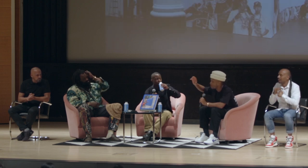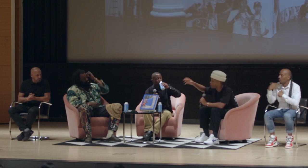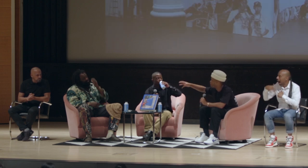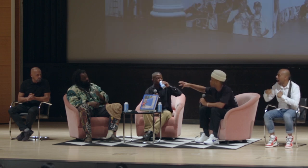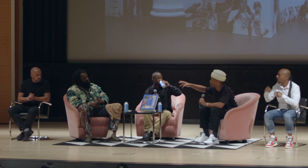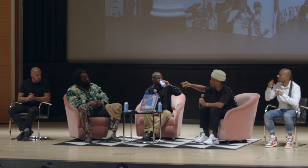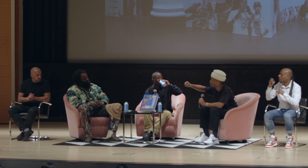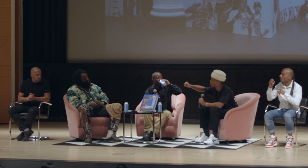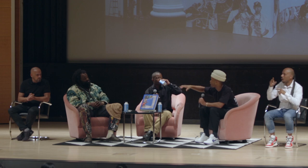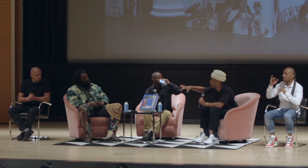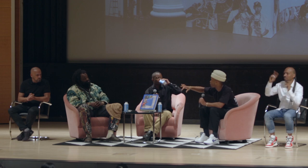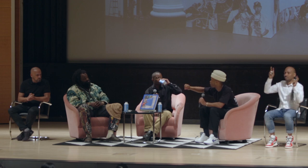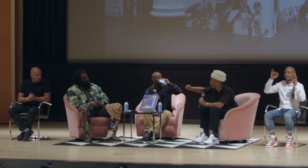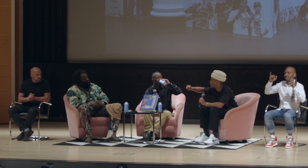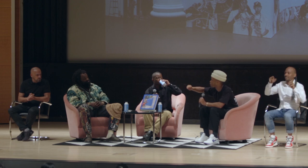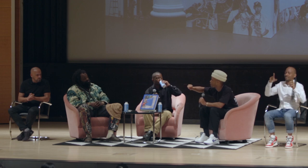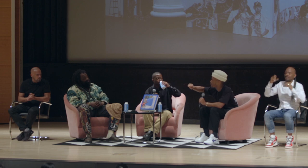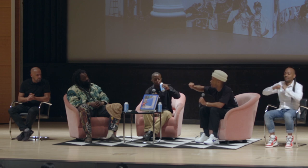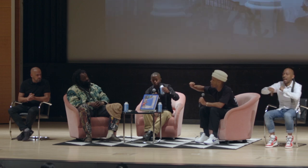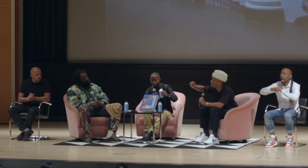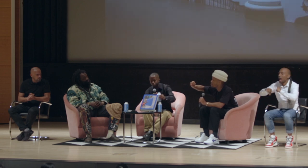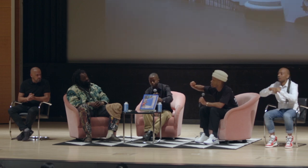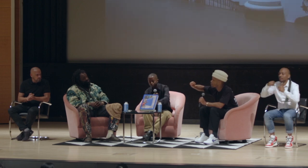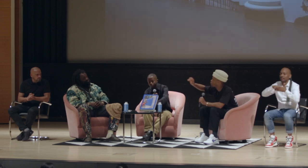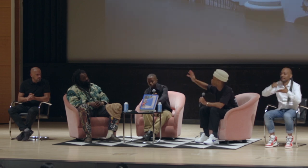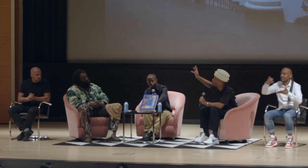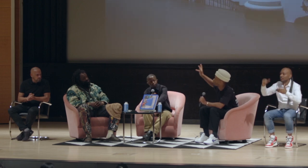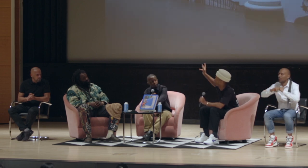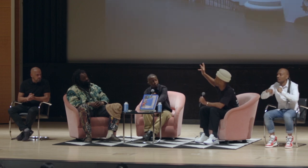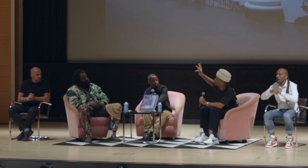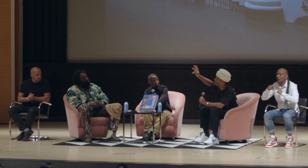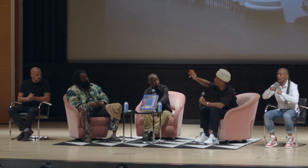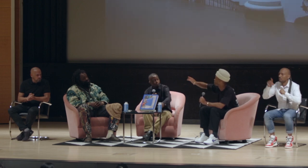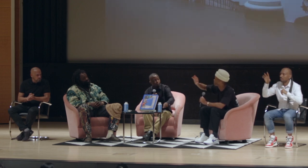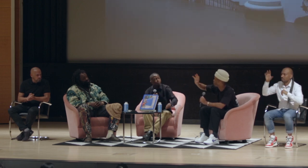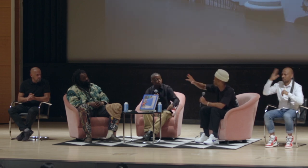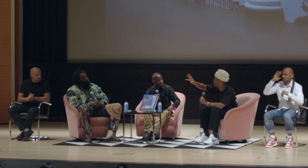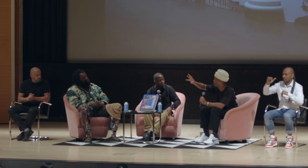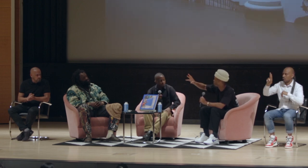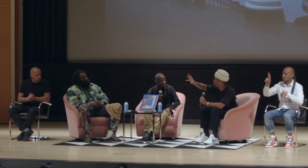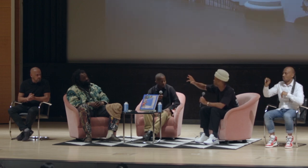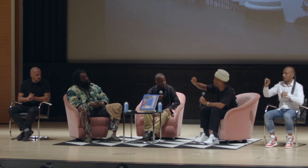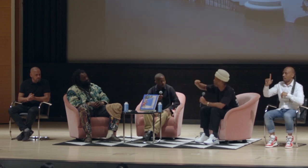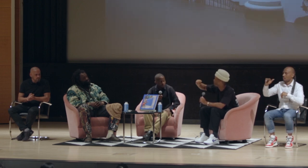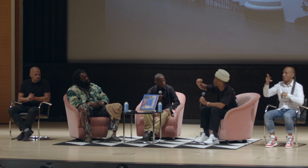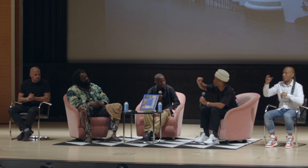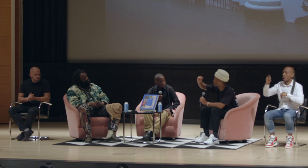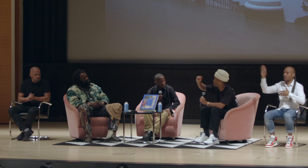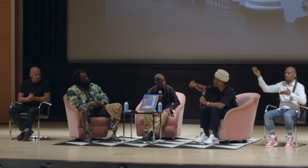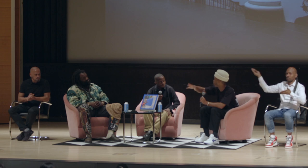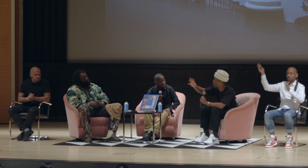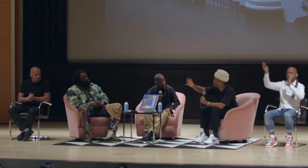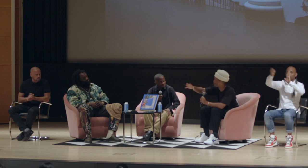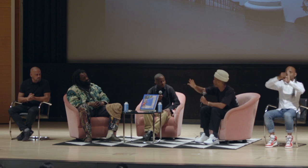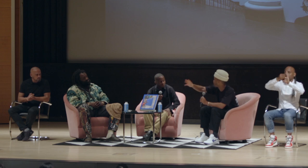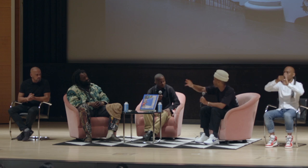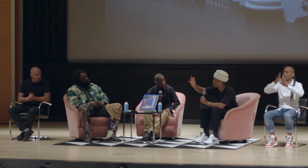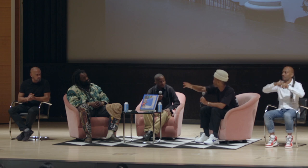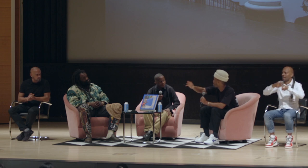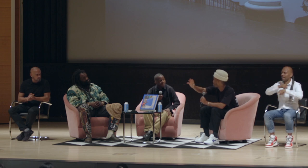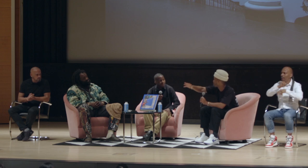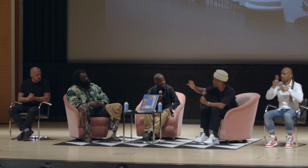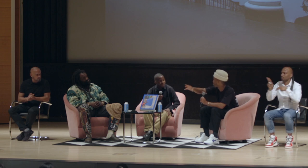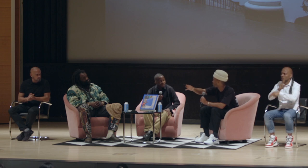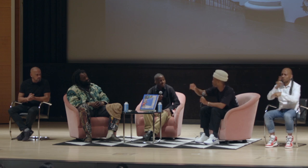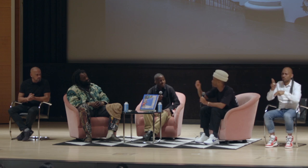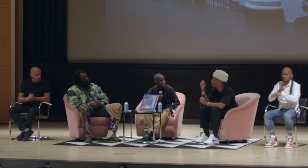exhibition on the DJ flyers, the flat white flyers, where he just took the UN logo, right, and just started using it as